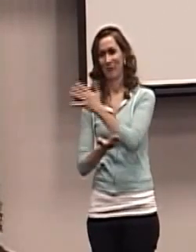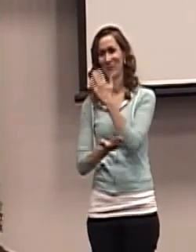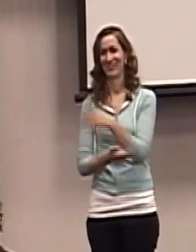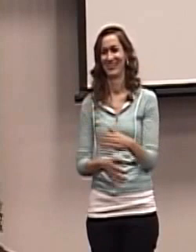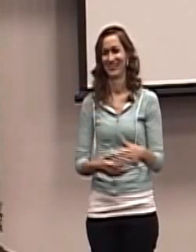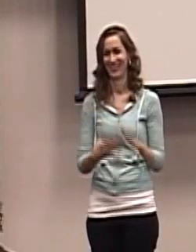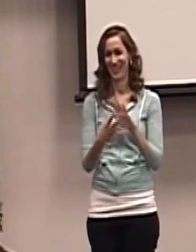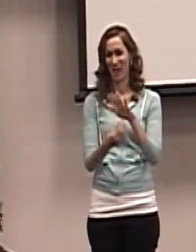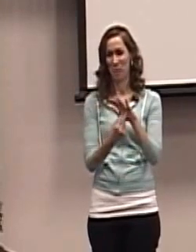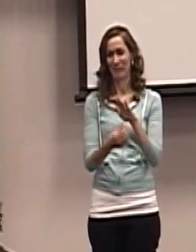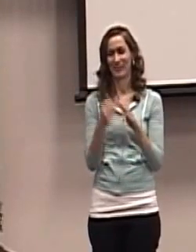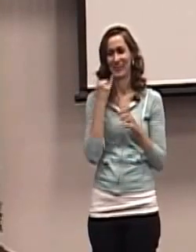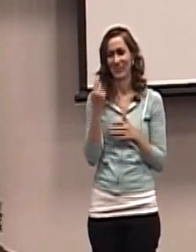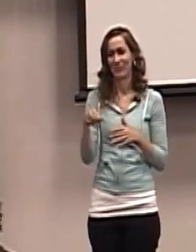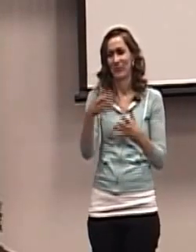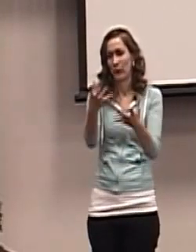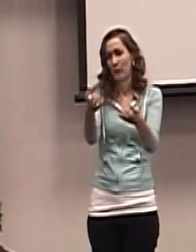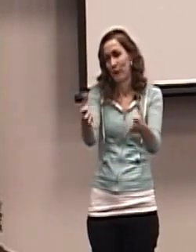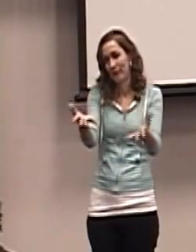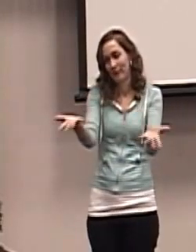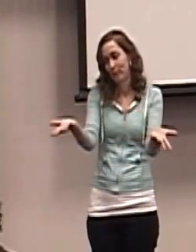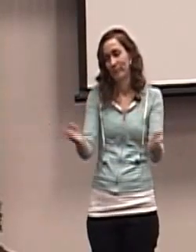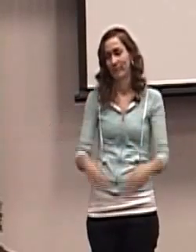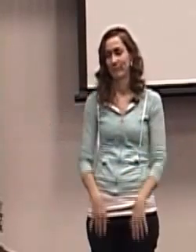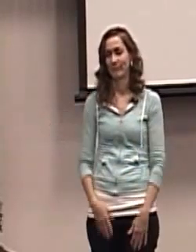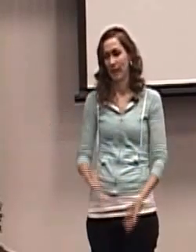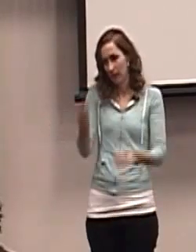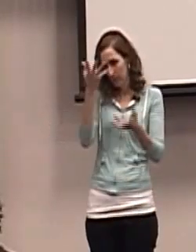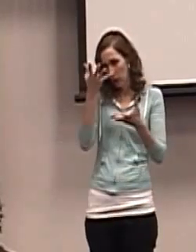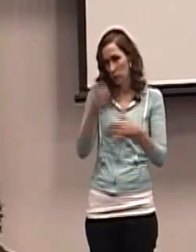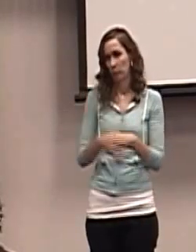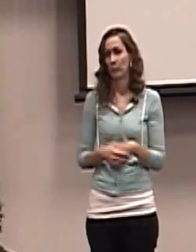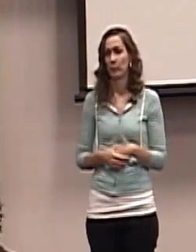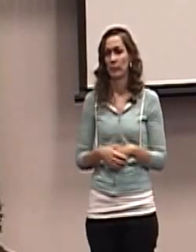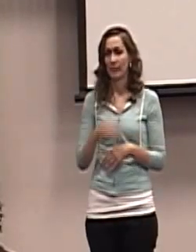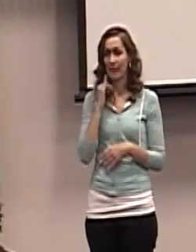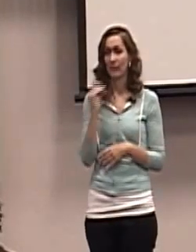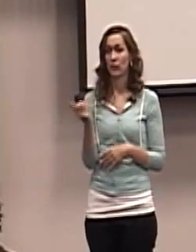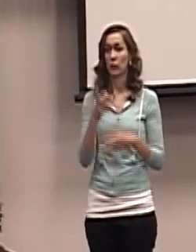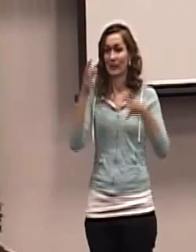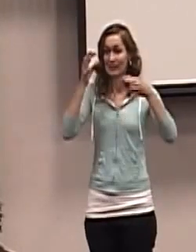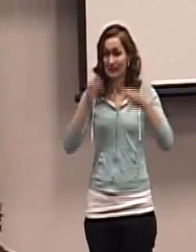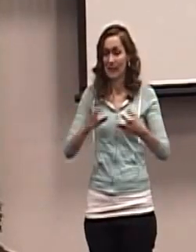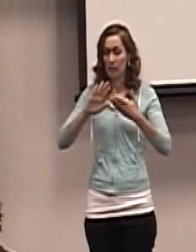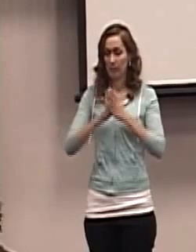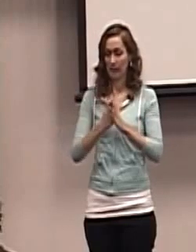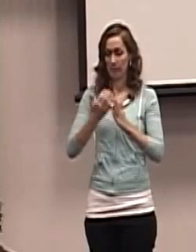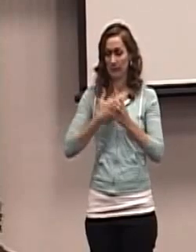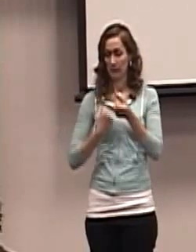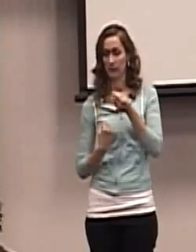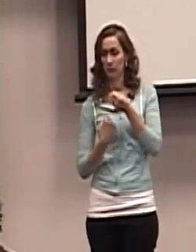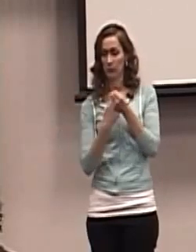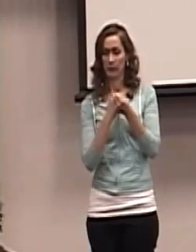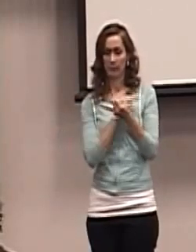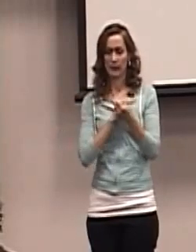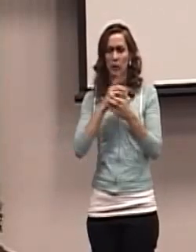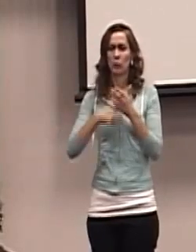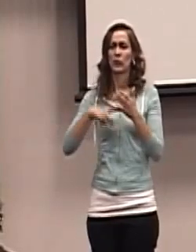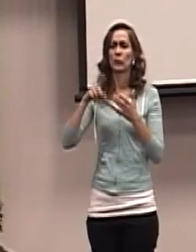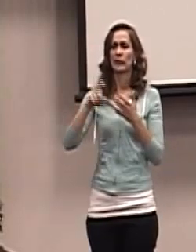I didn't need to do that. So, what would, if you could decide to go this route, what would you need?